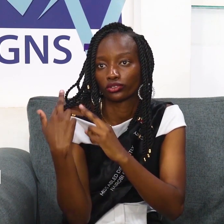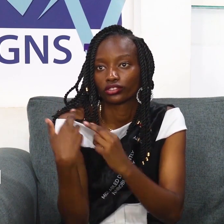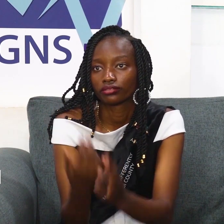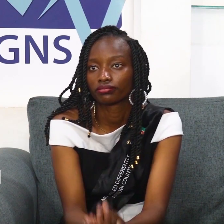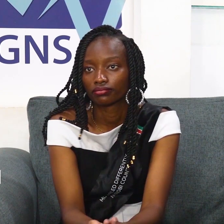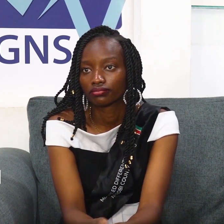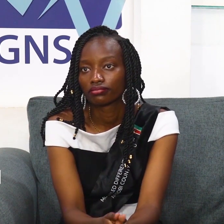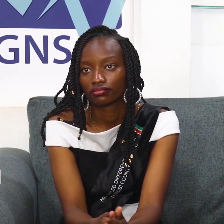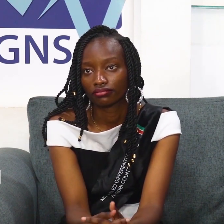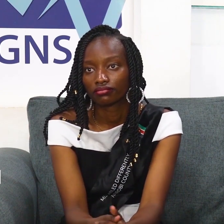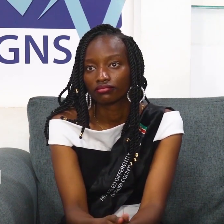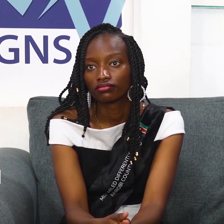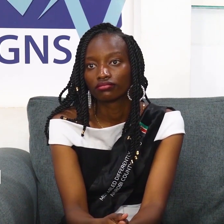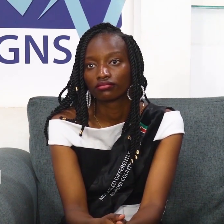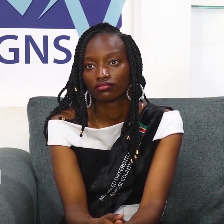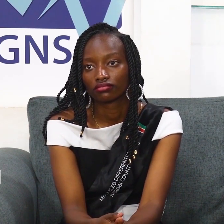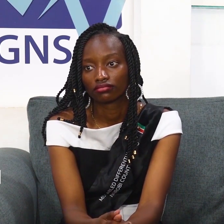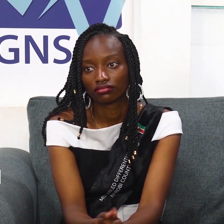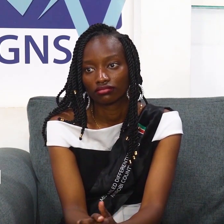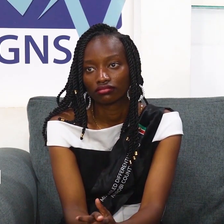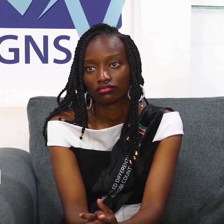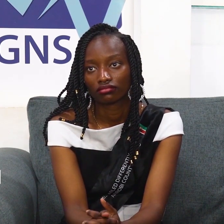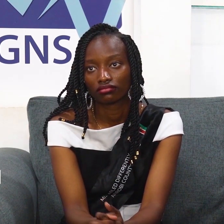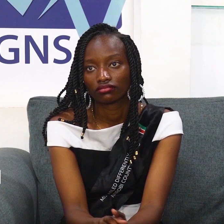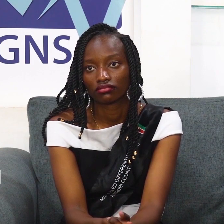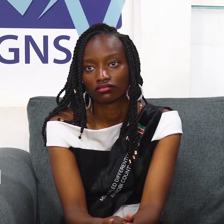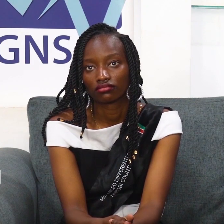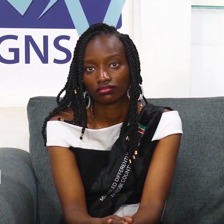she really has been taking very big responsibility for me.